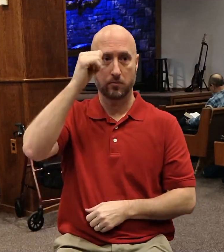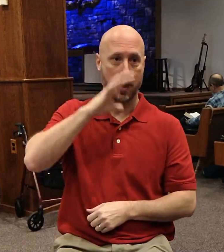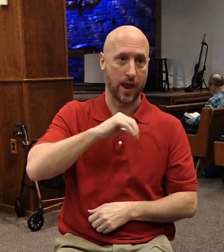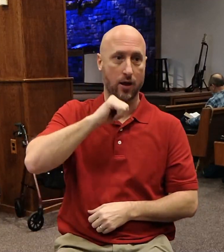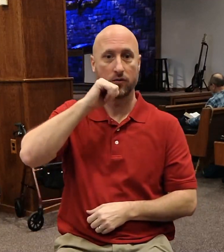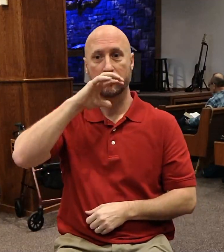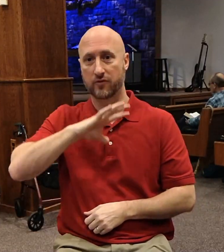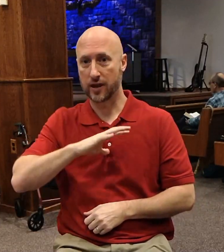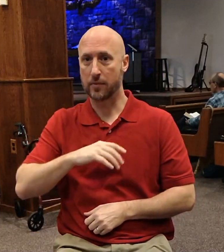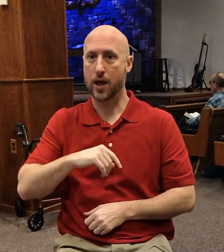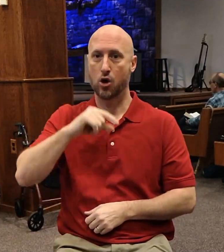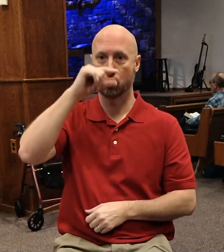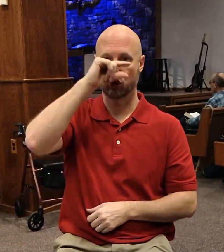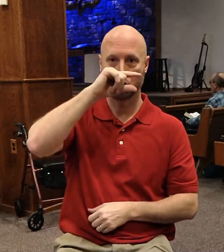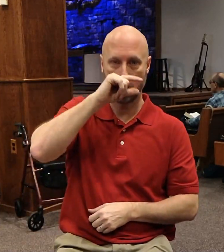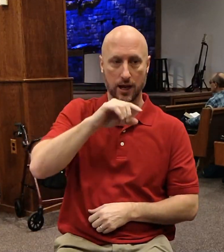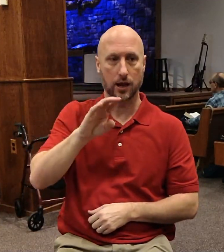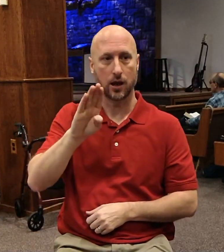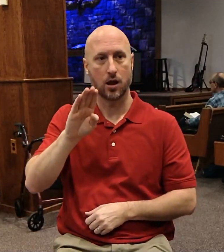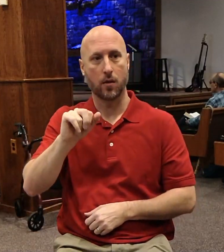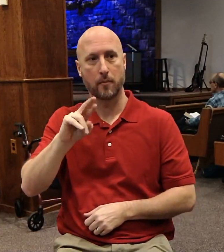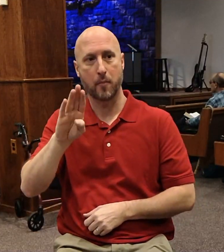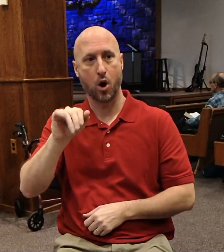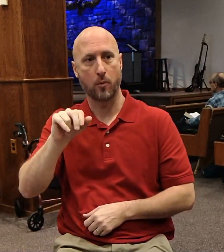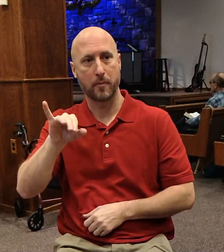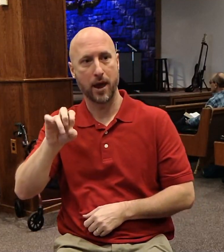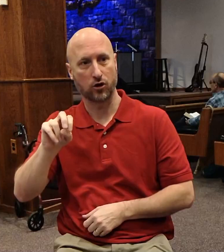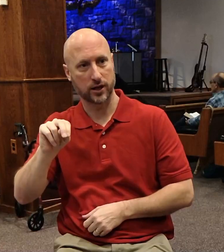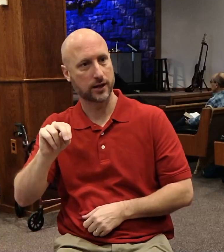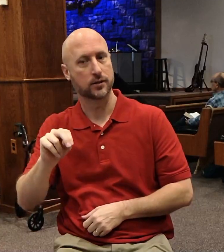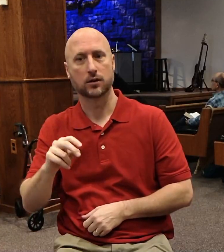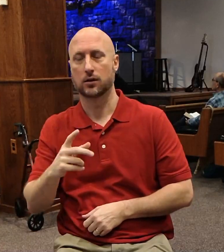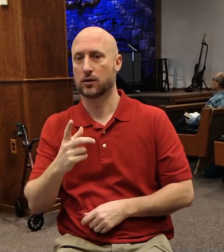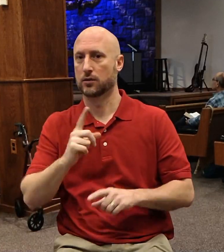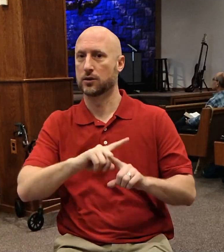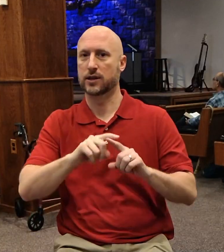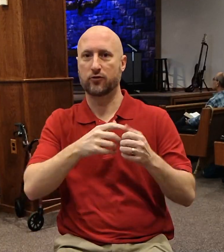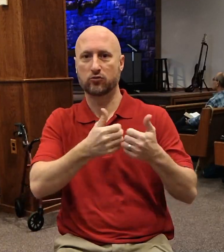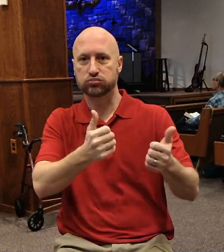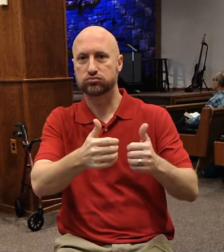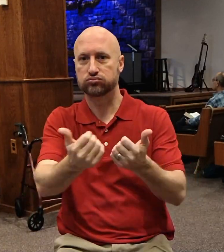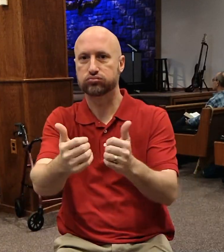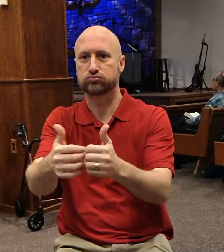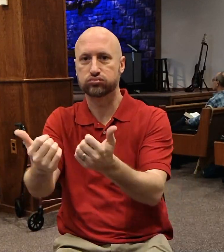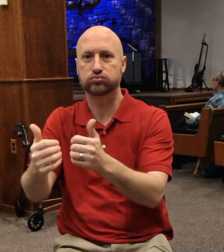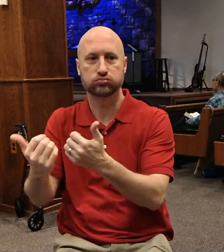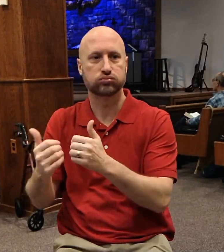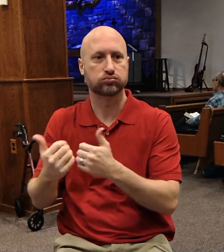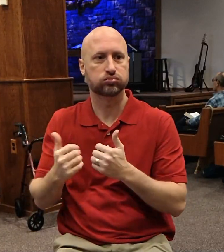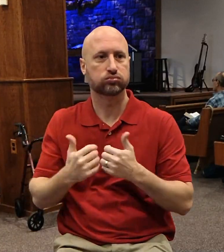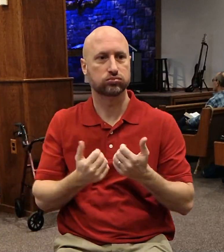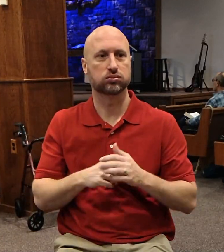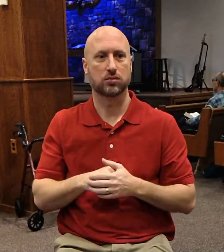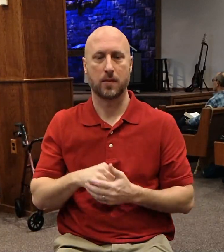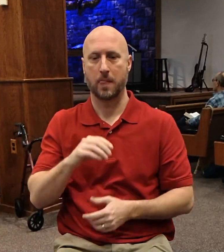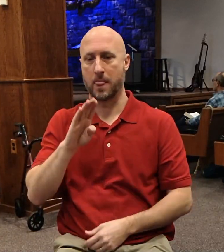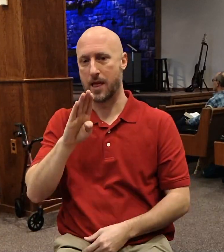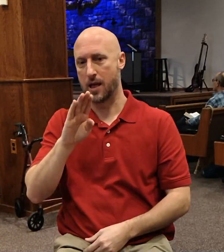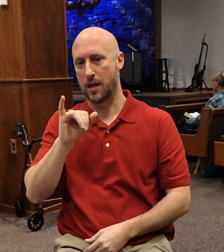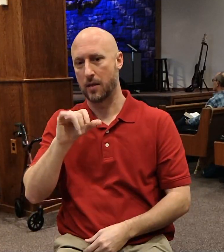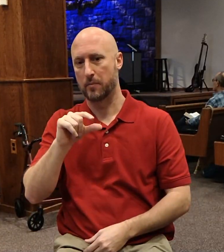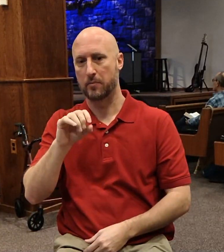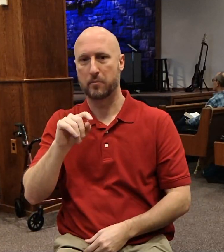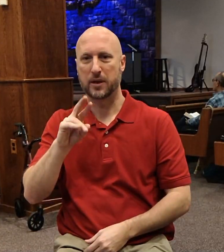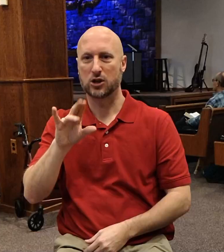And this commandment is being given from Judea, the narrowest, most bigoted, most intolerant nation on the